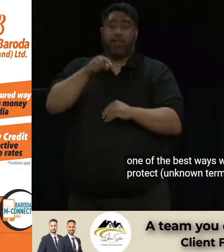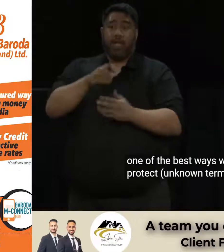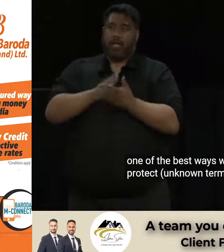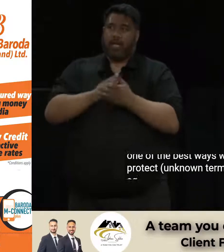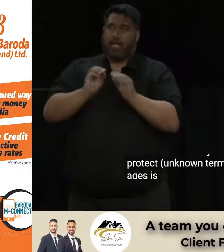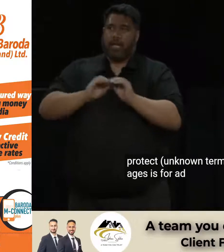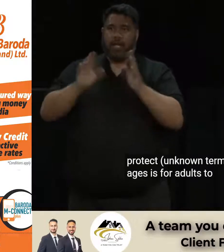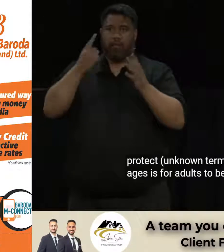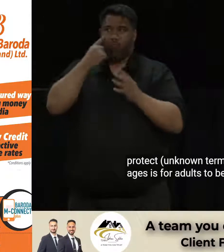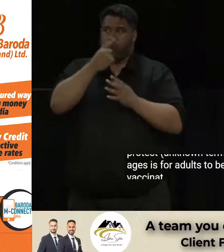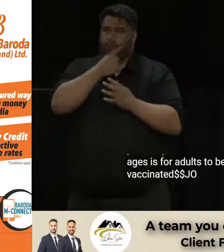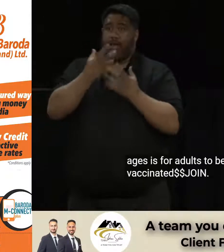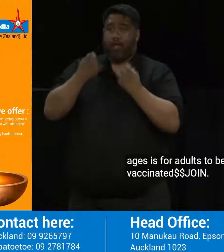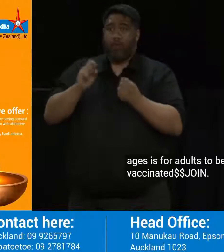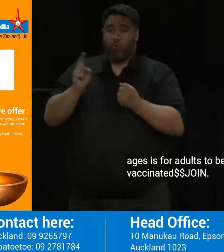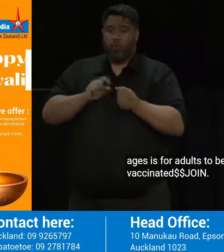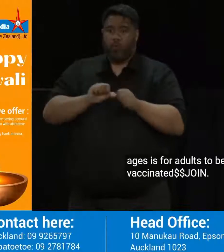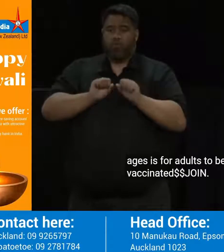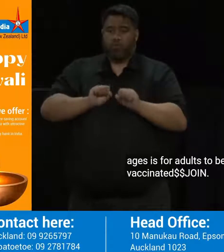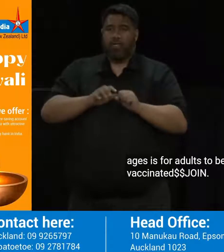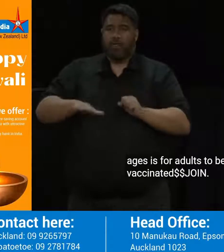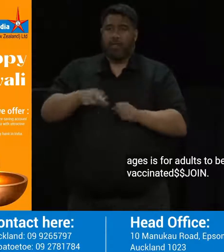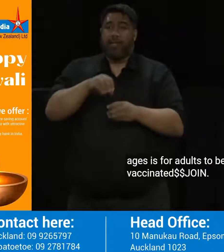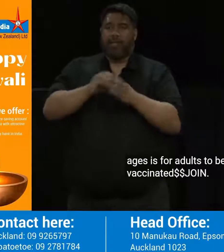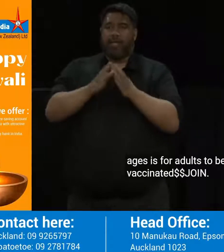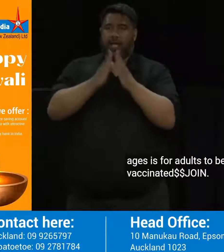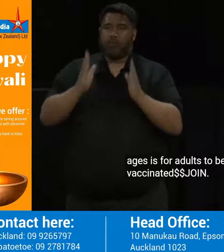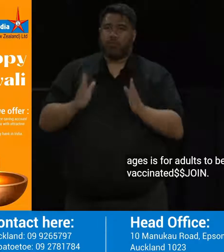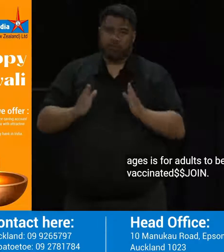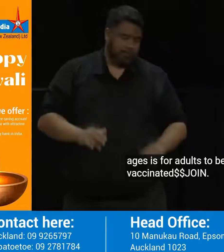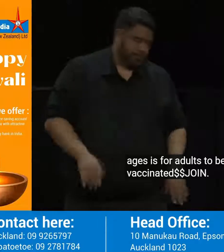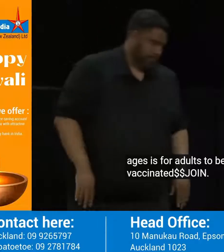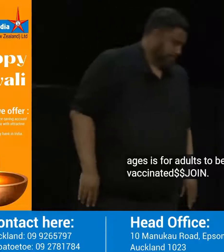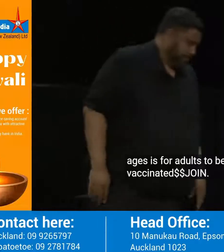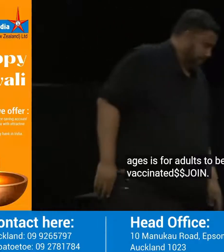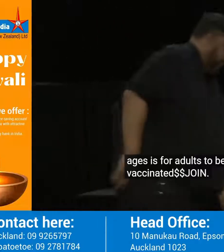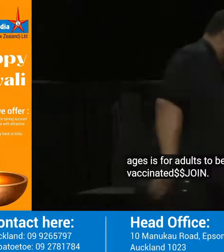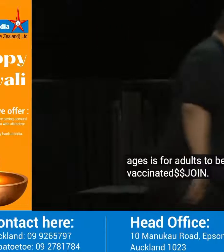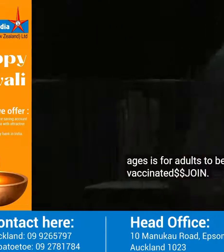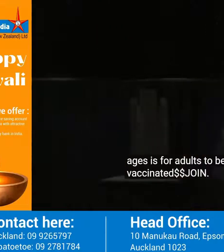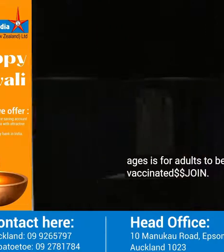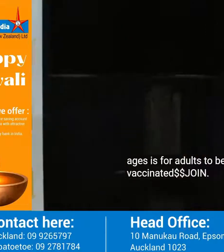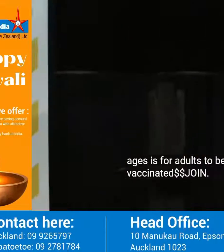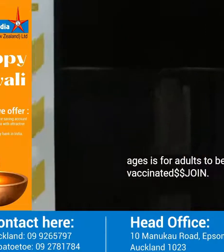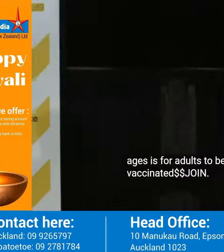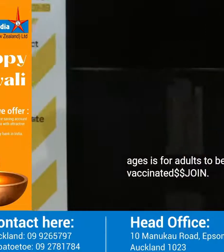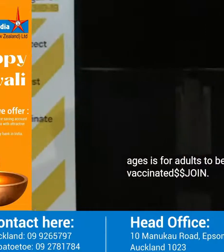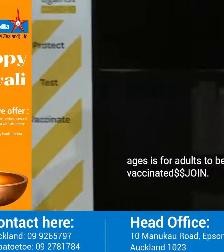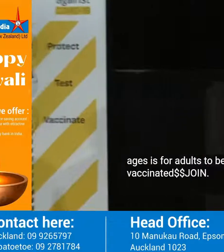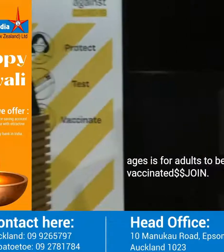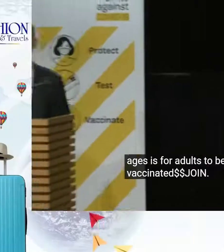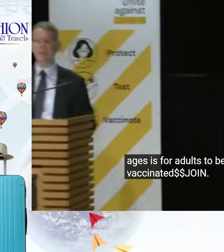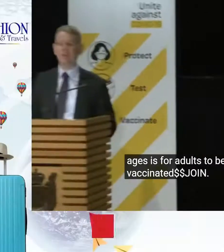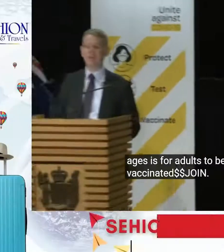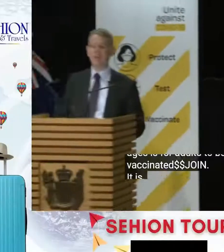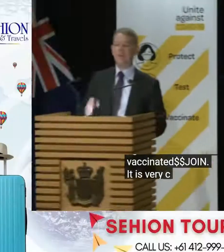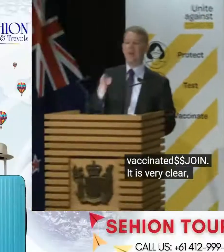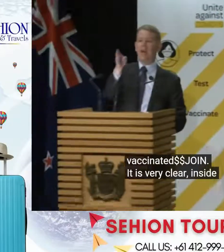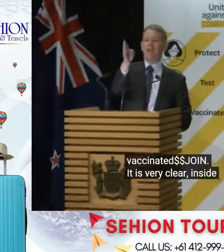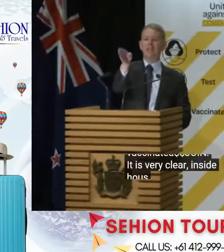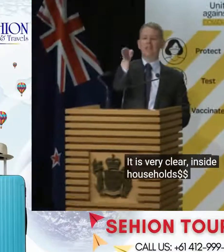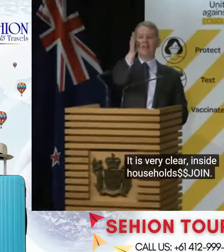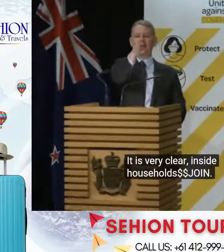protective, particularly inside households. Thank you, Minister. Thank you, Dr. Bloomfield. Nobody told the Prime Minister you're allowed to do PowerPoints during these